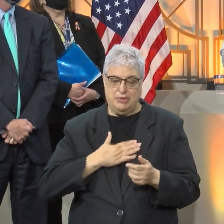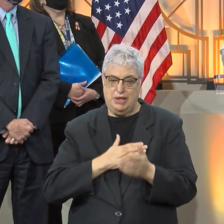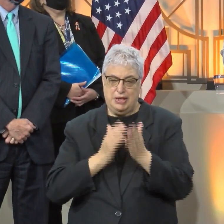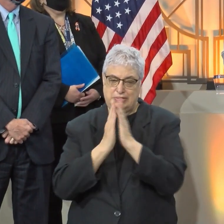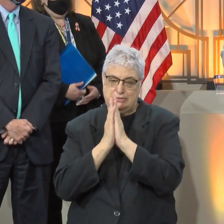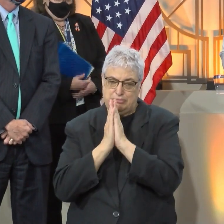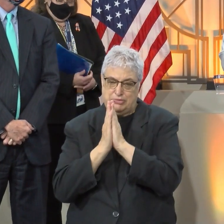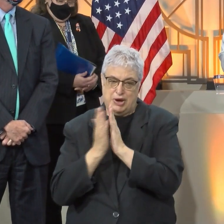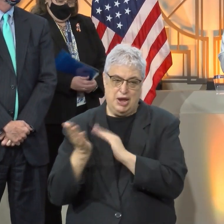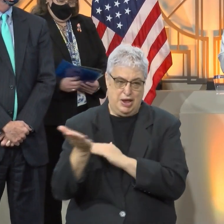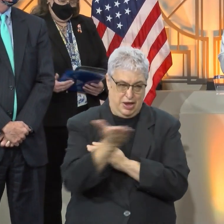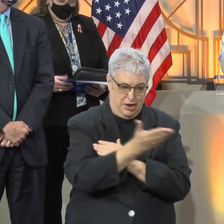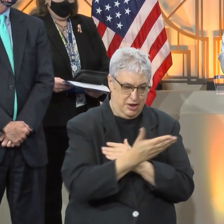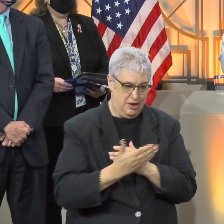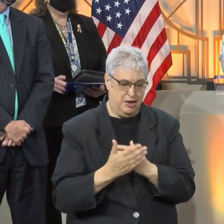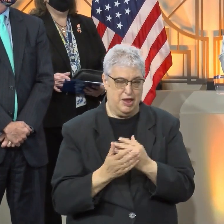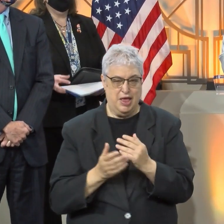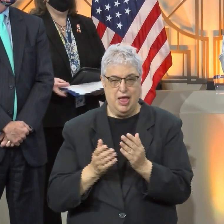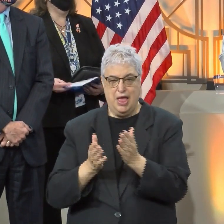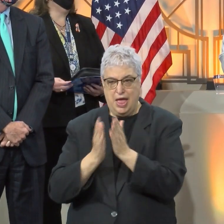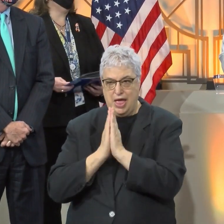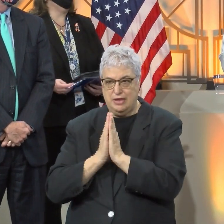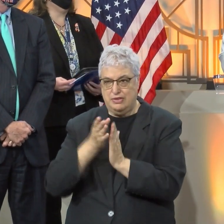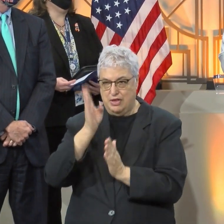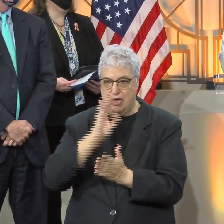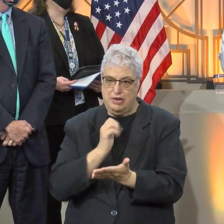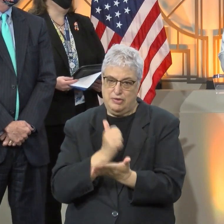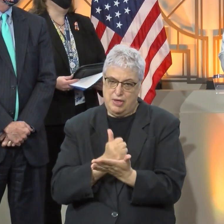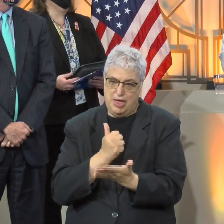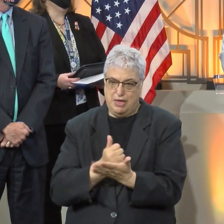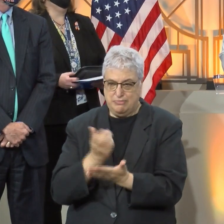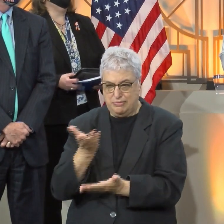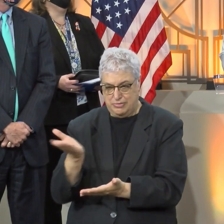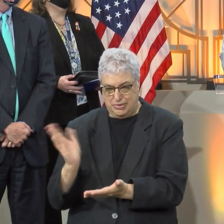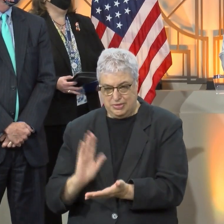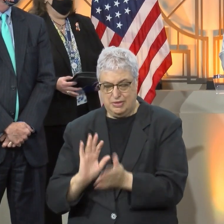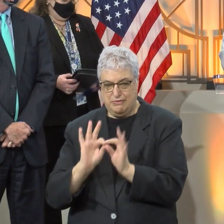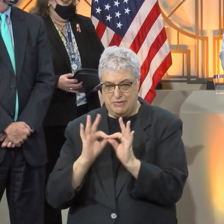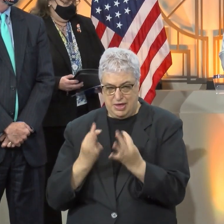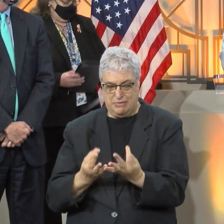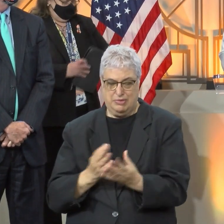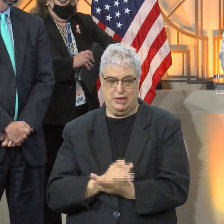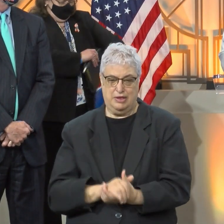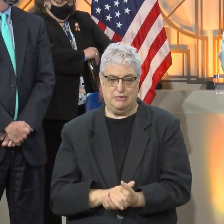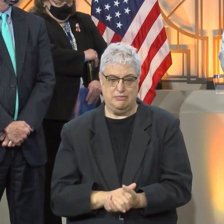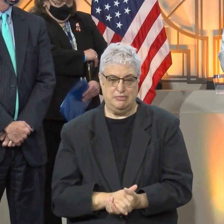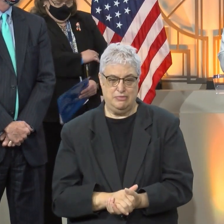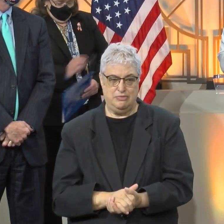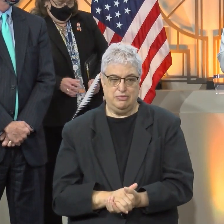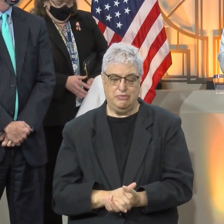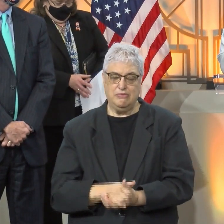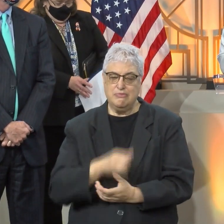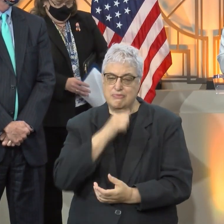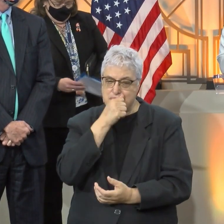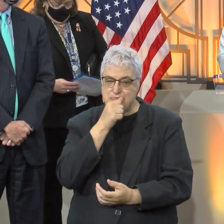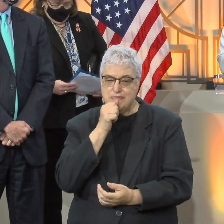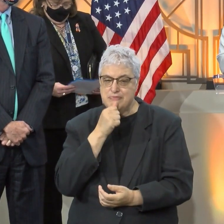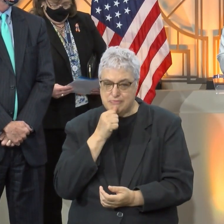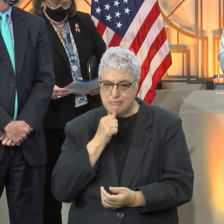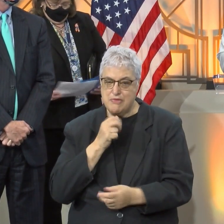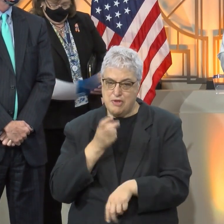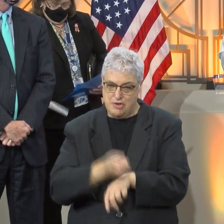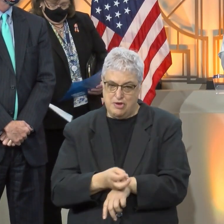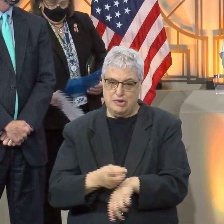again, keep lifting Captain Lucio and his family up in their prayers because they are going through a very difficult